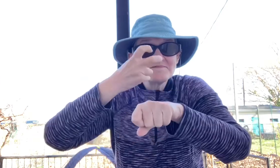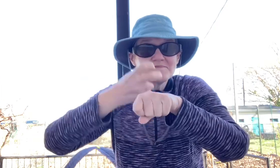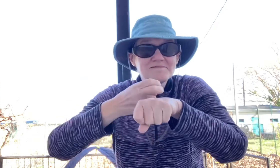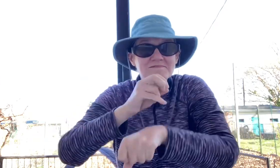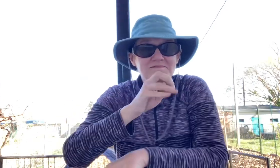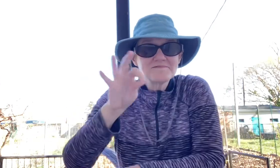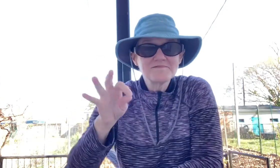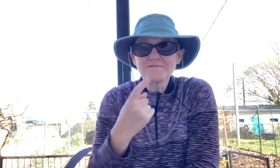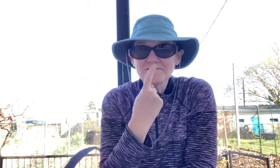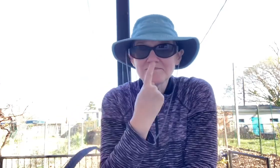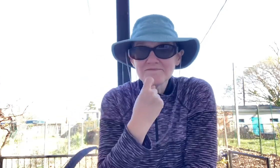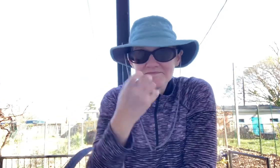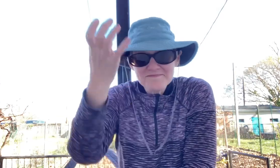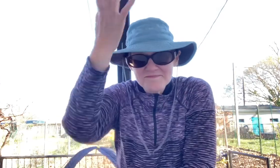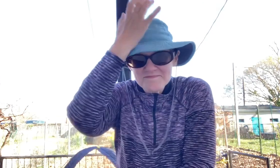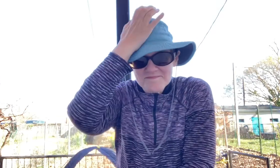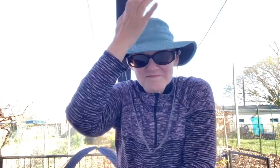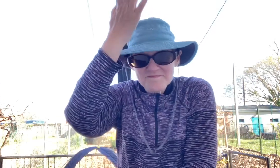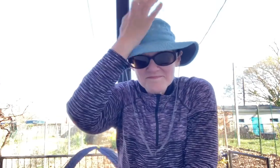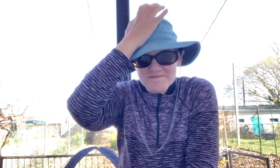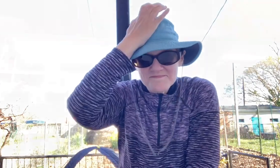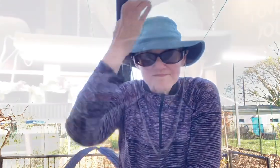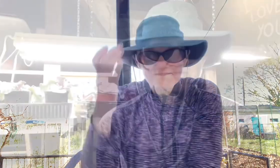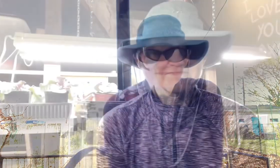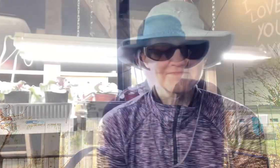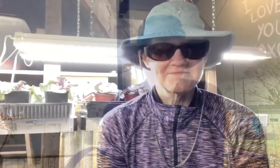Today we're going to harden off our red cabbage.